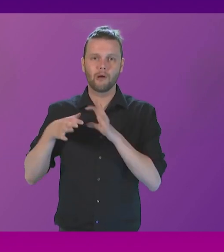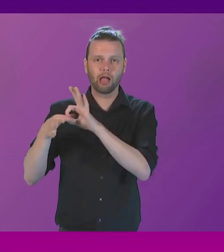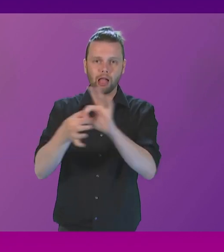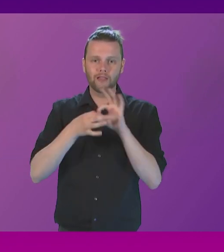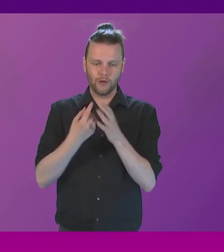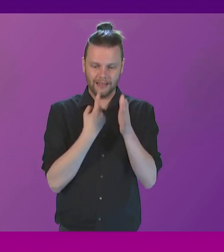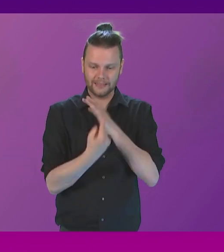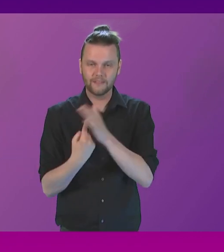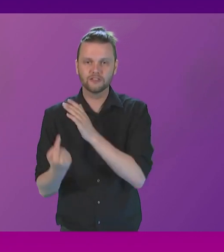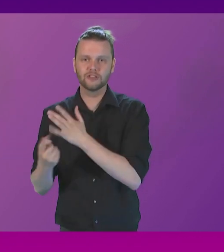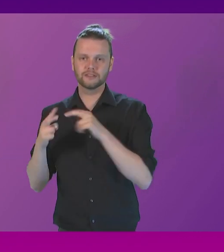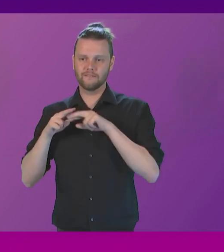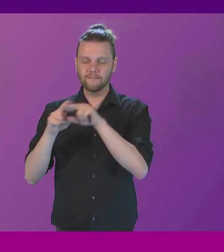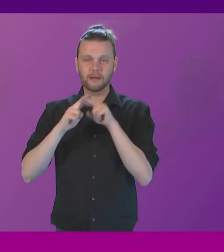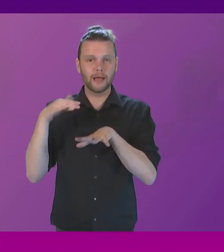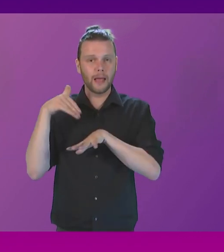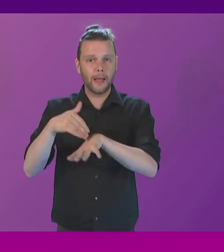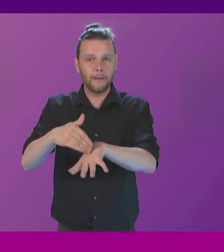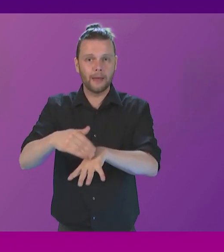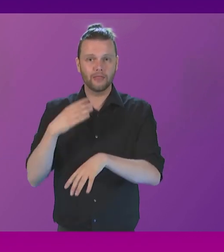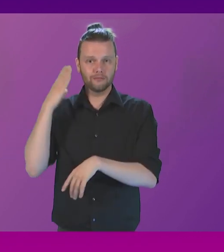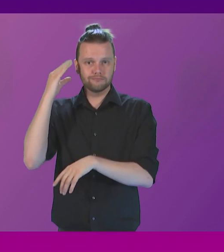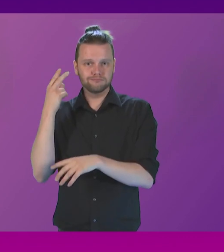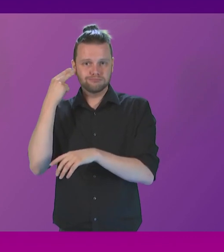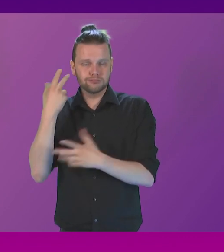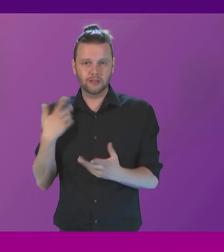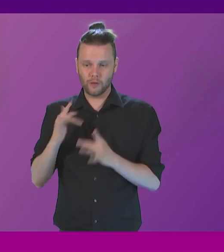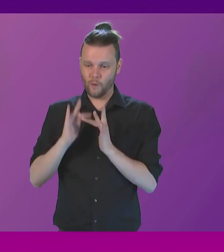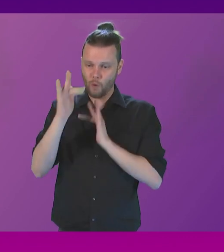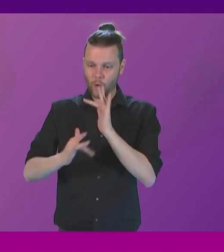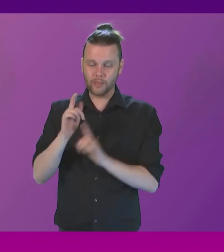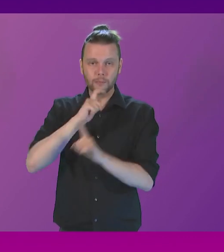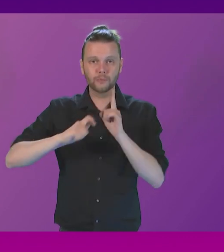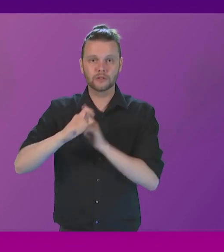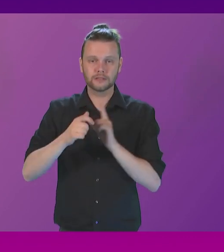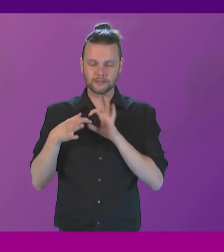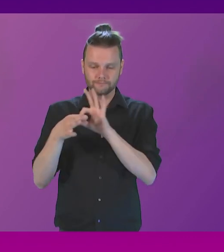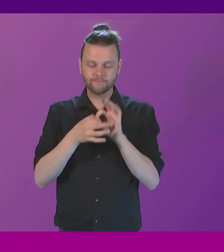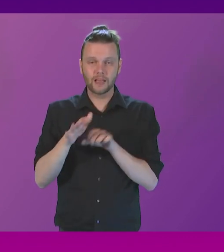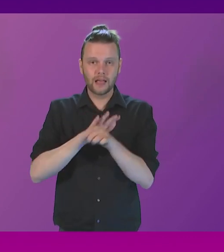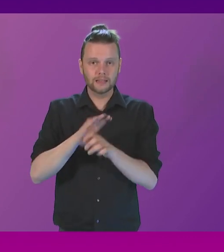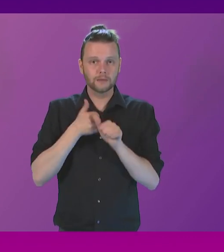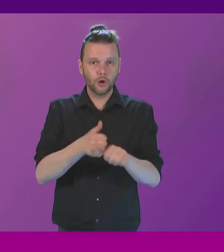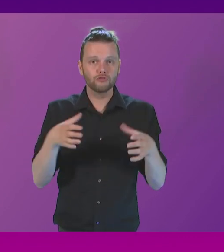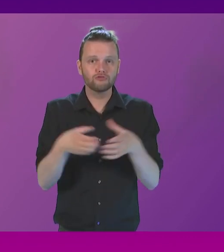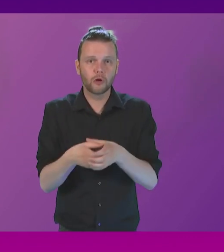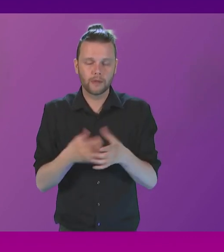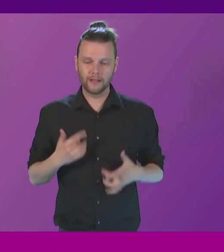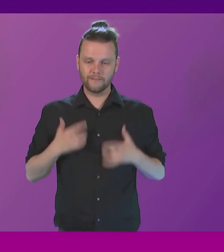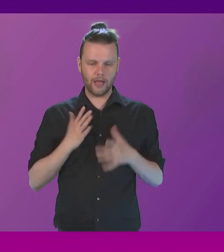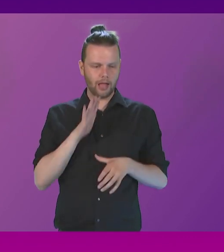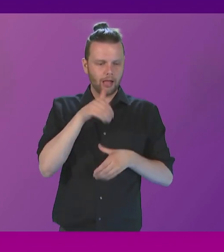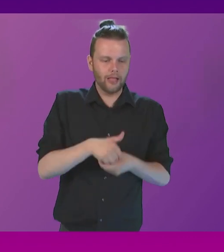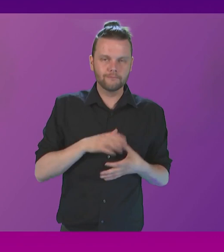individuals and families affected by hearing loss. With online communities, local associations and support groups, a sense of belonging